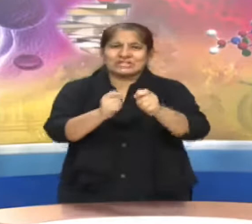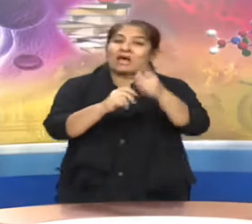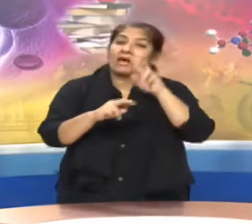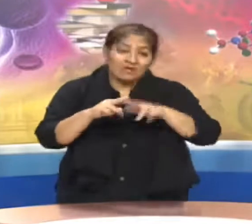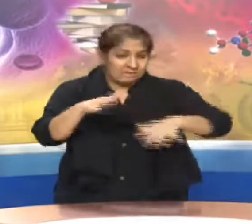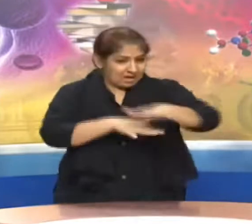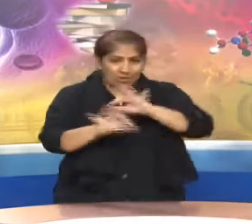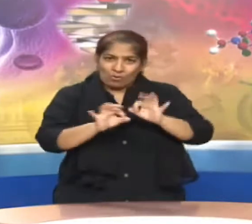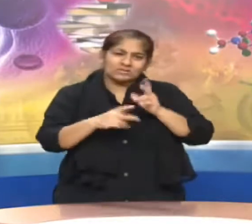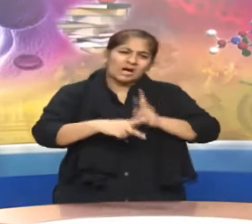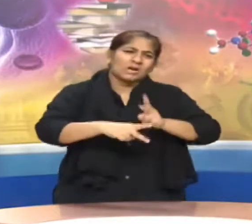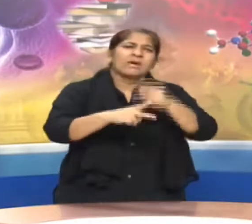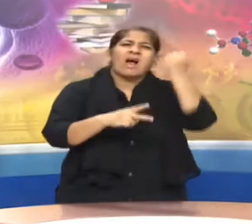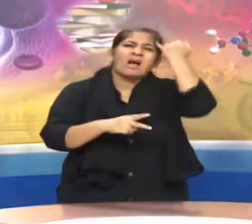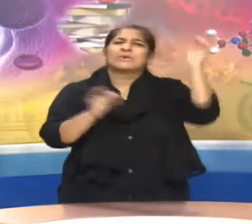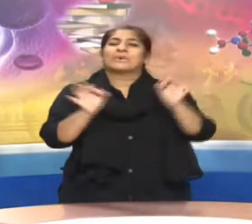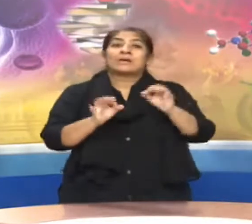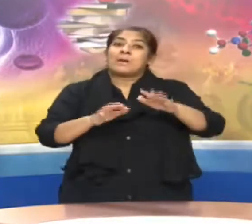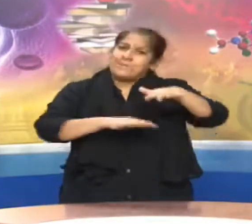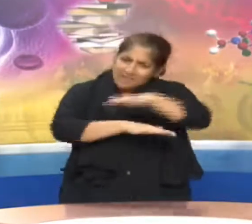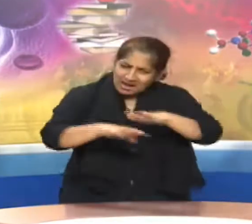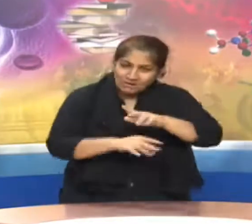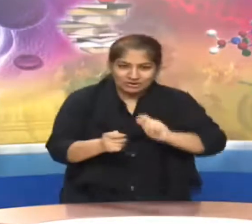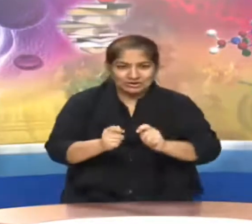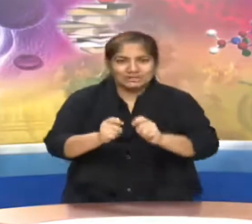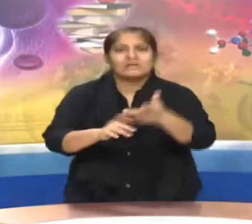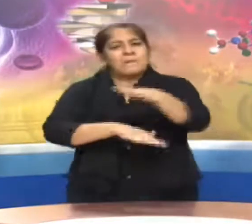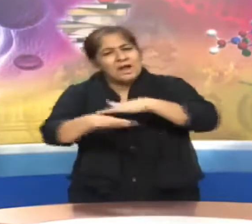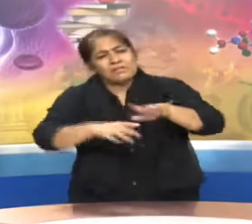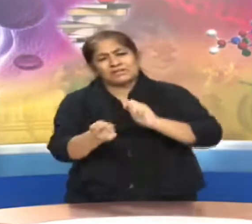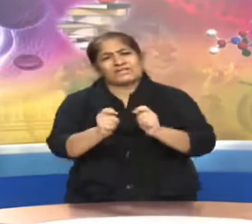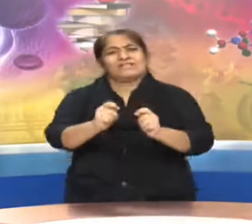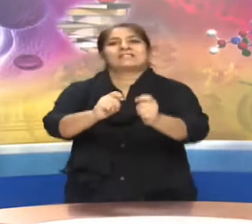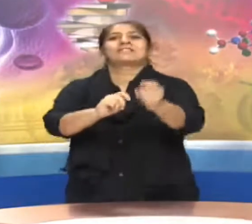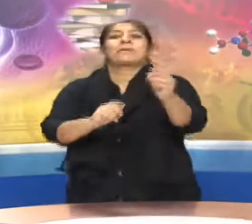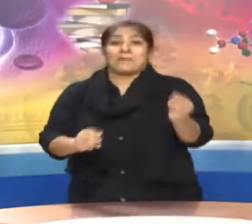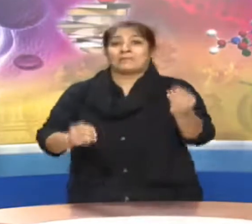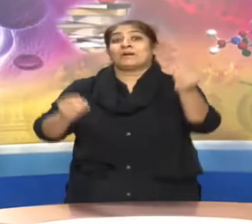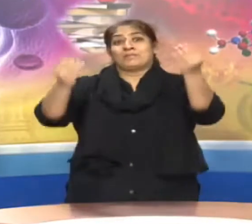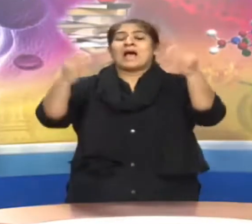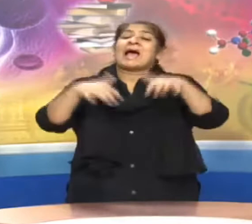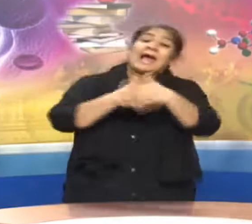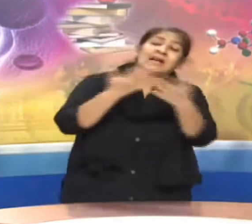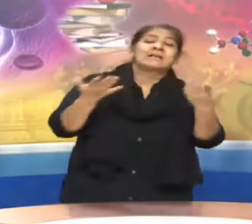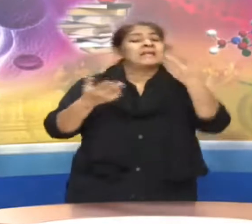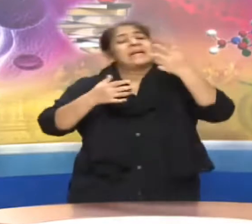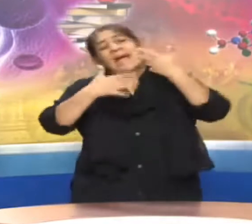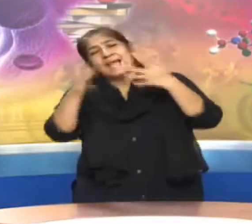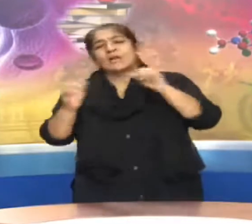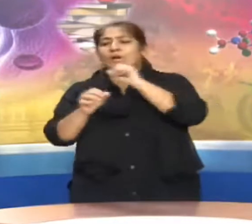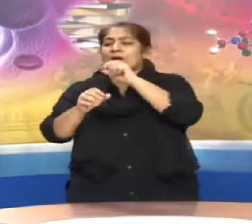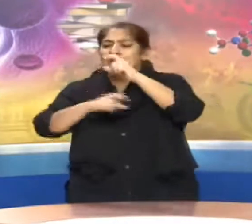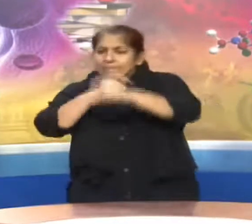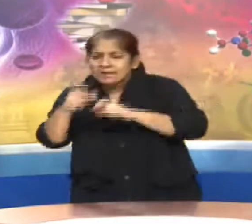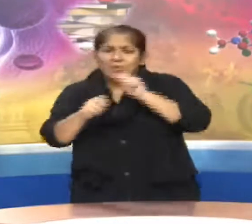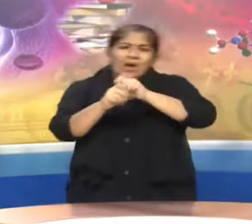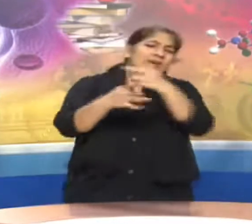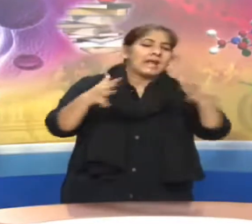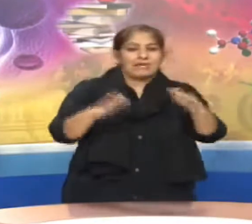our improvement. If there is no planning or no direction, then it